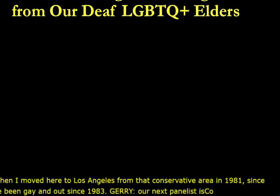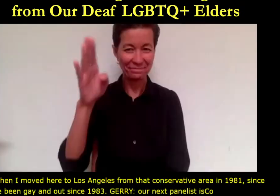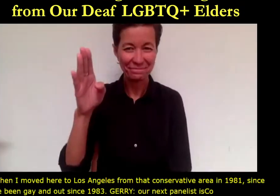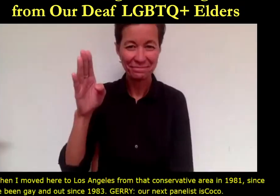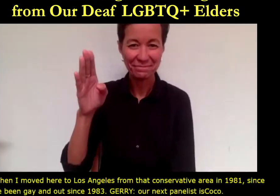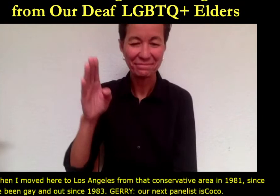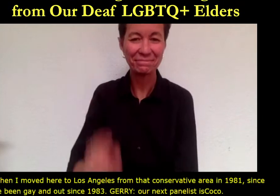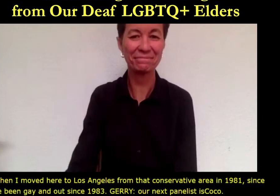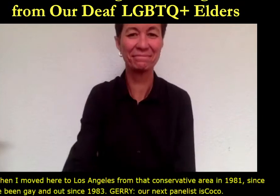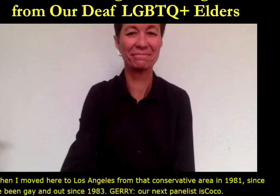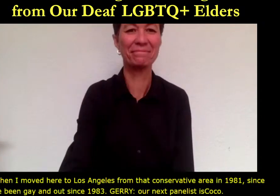hi hello